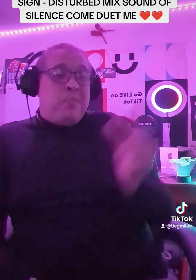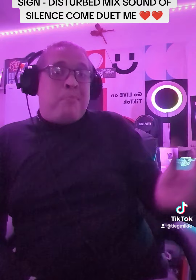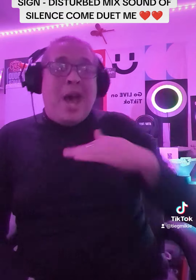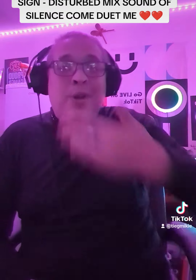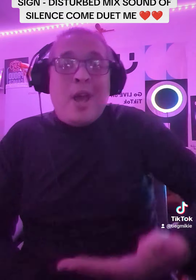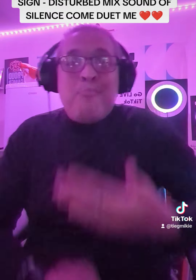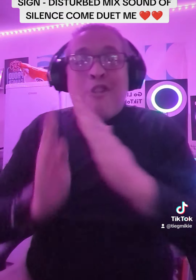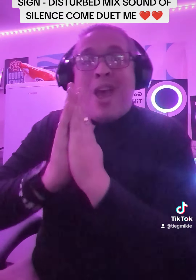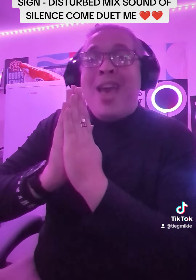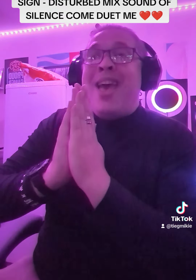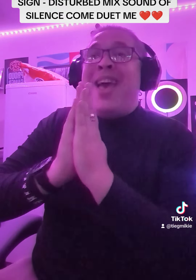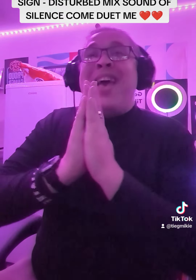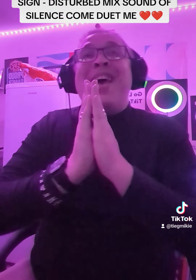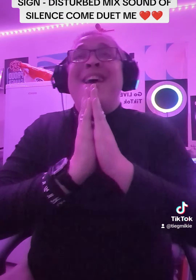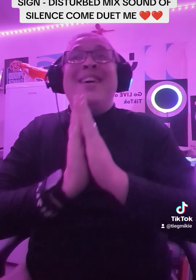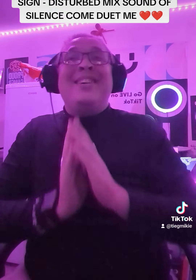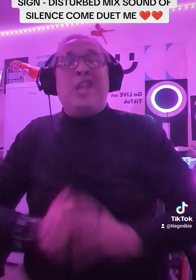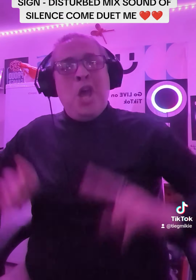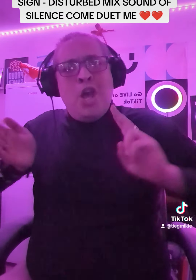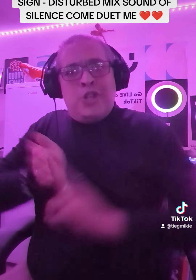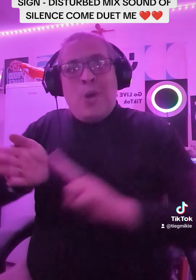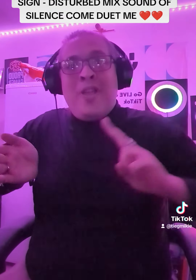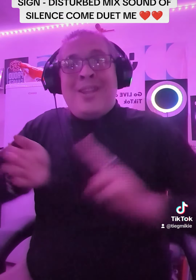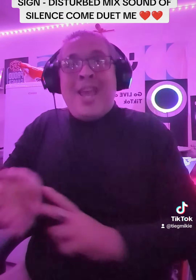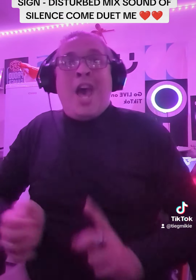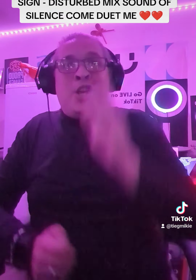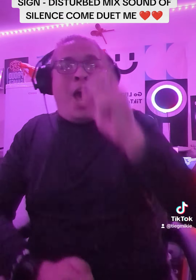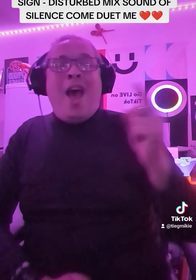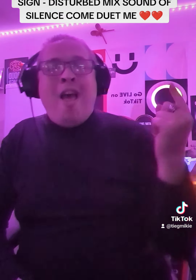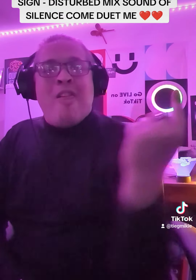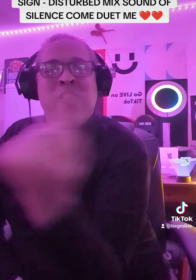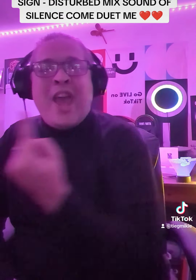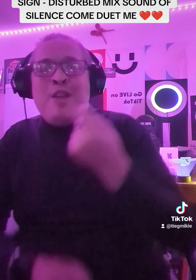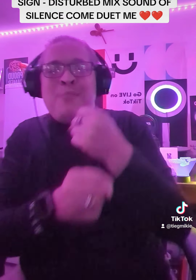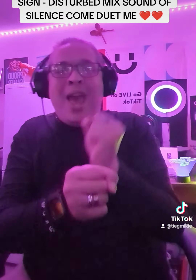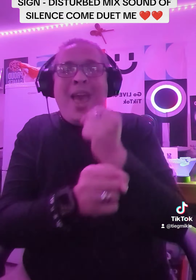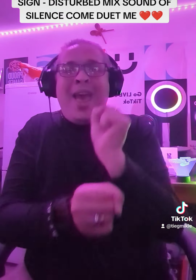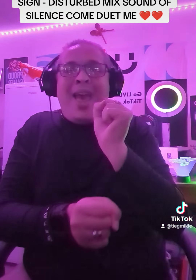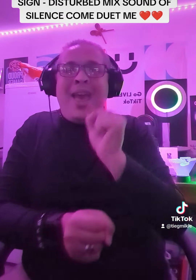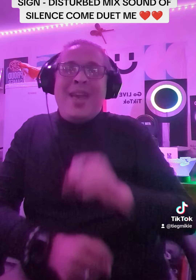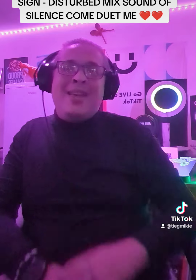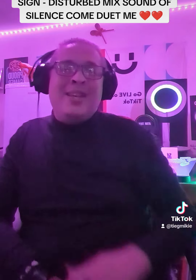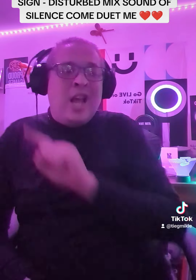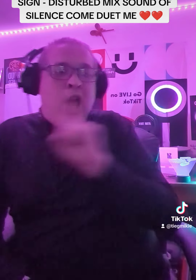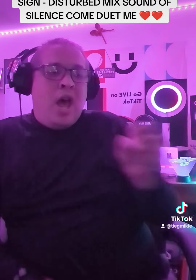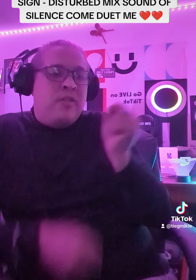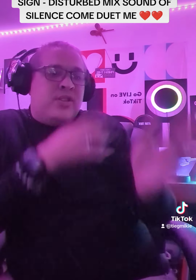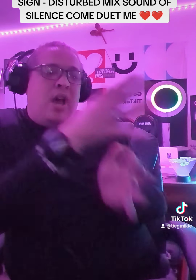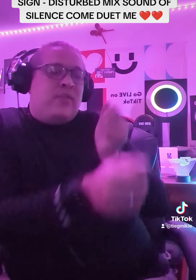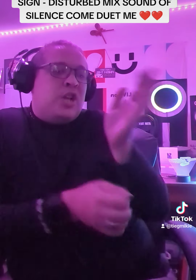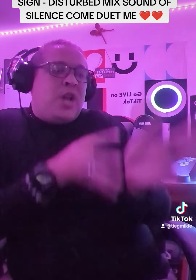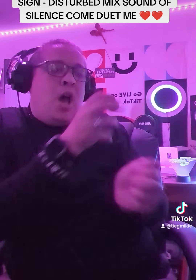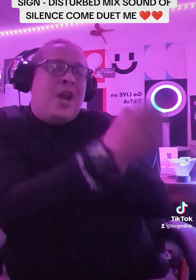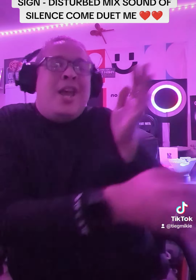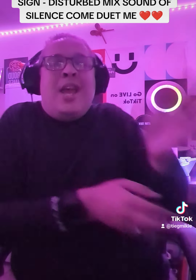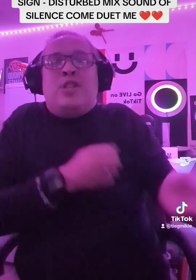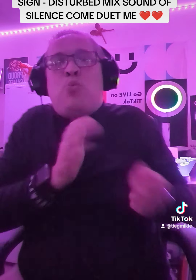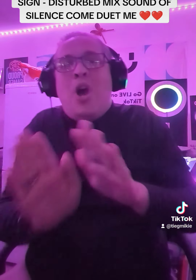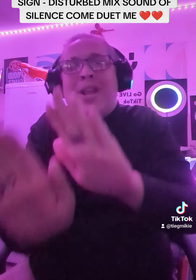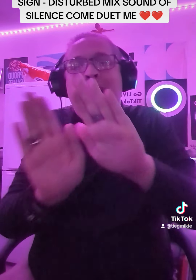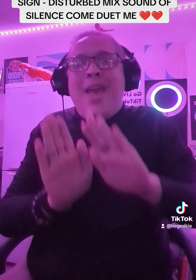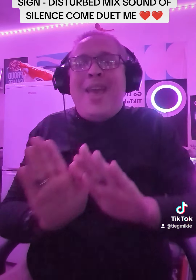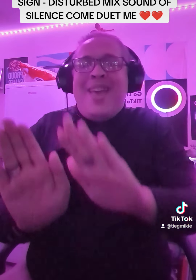the people bowed and prayed To the neon god they made And the signs flashed out in